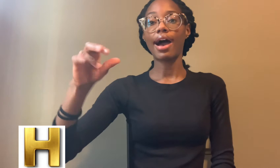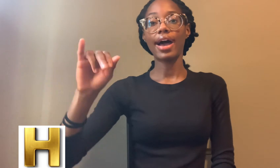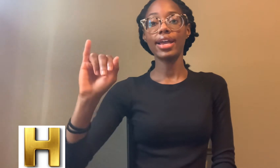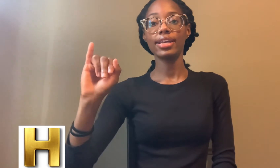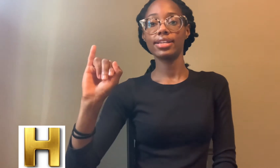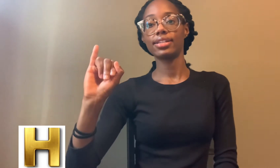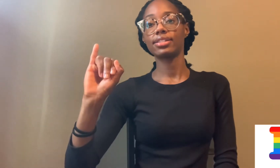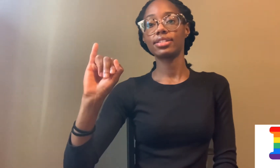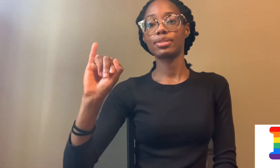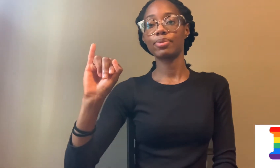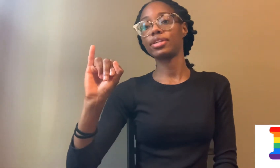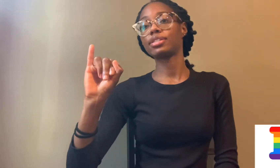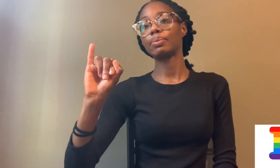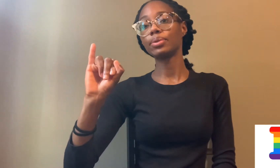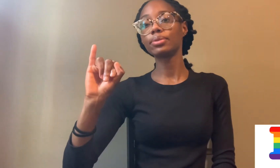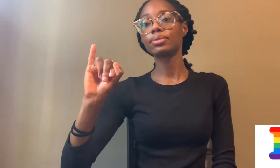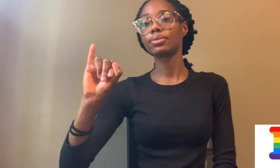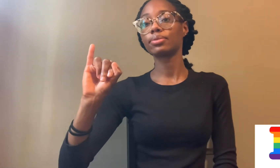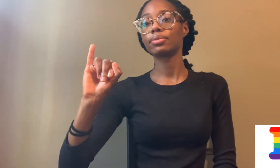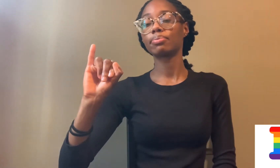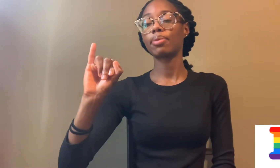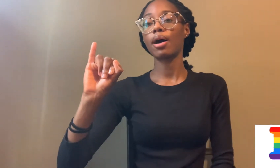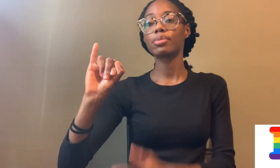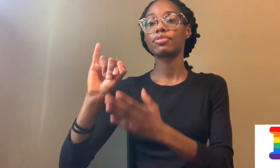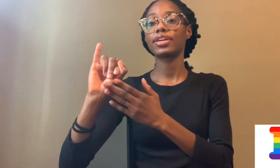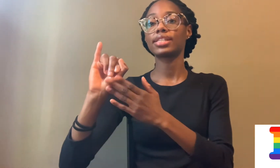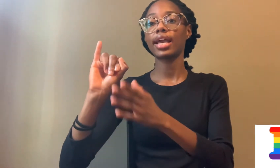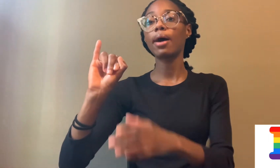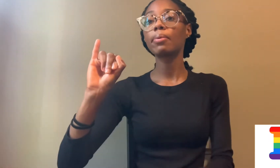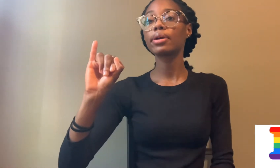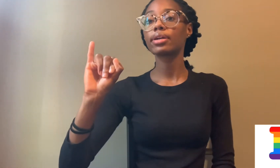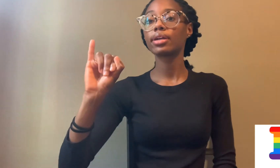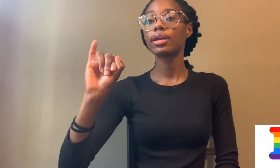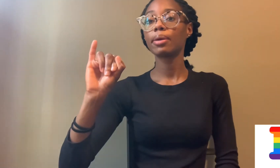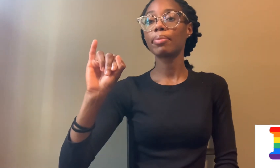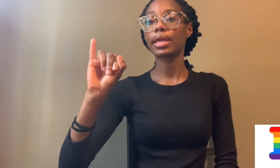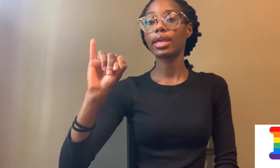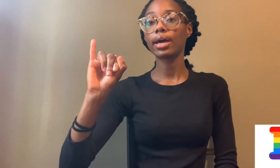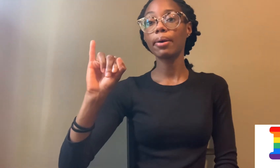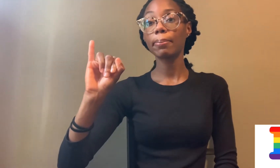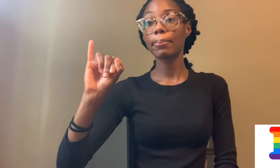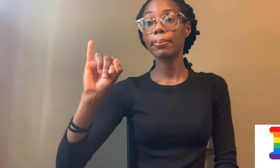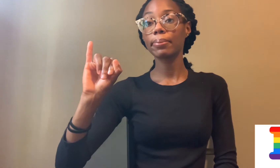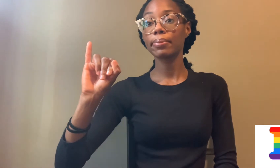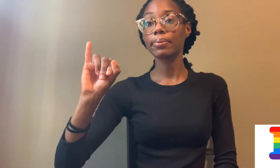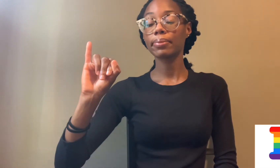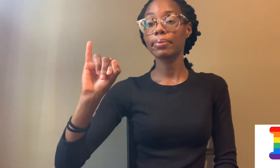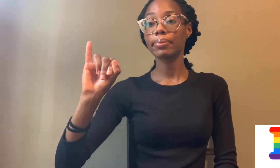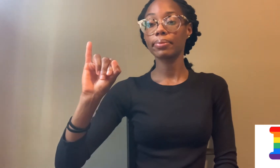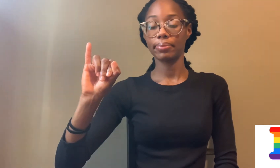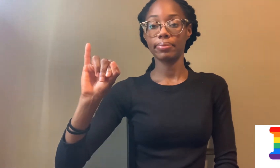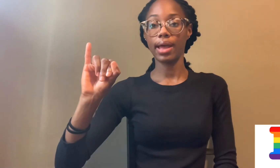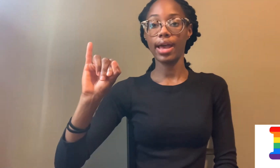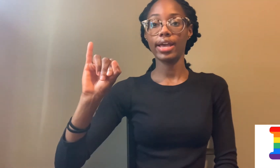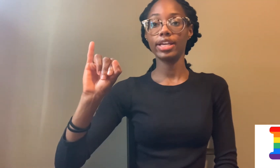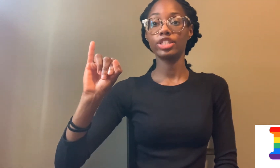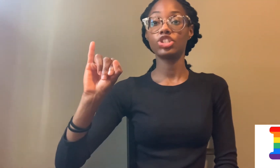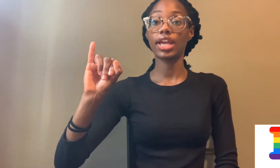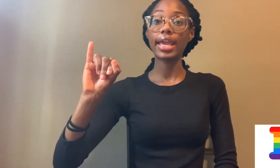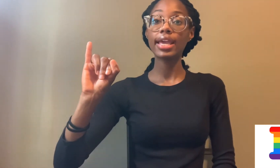I, it's pretty simple. Palm is facing outward, pinky up. I. J